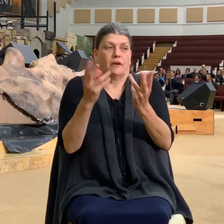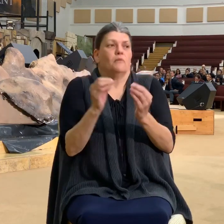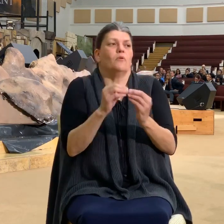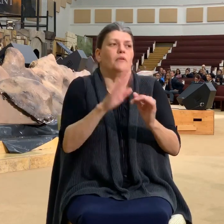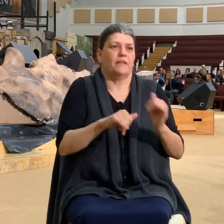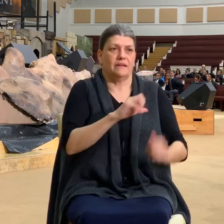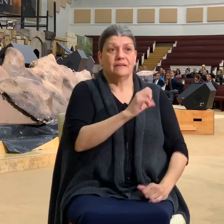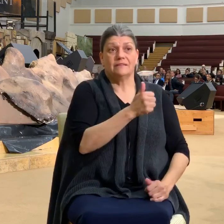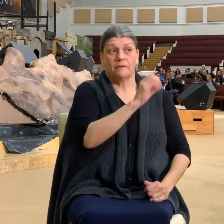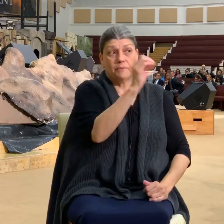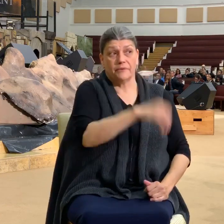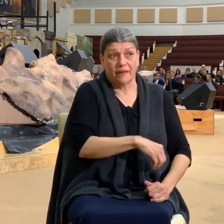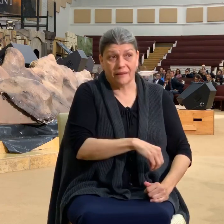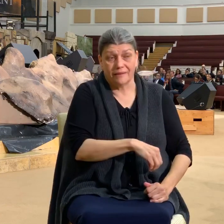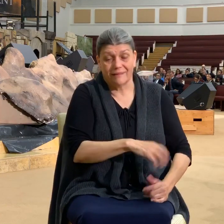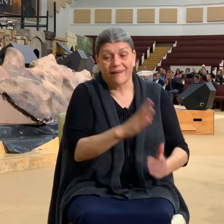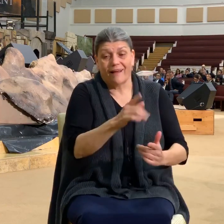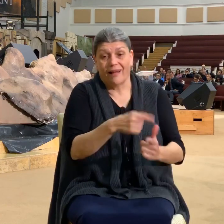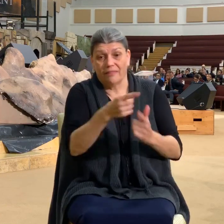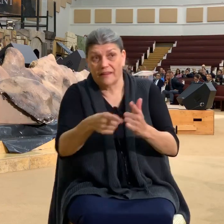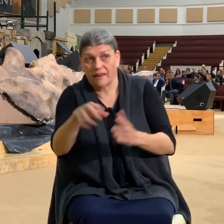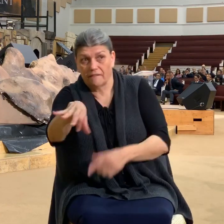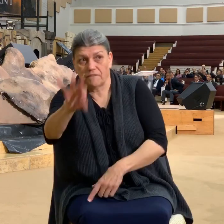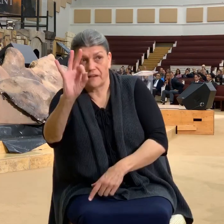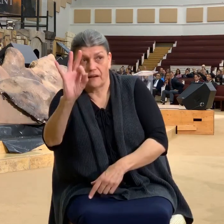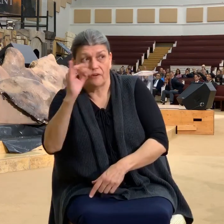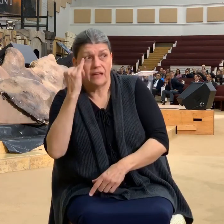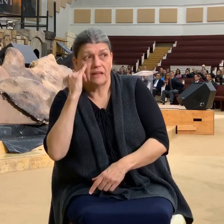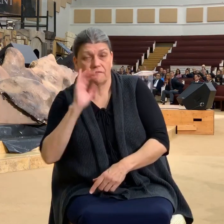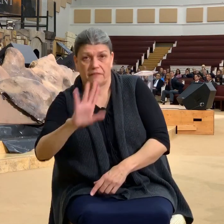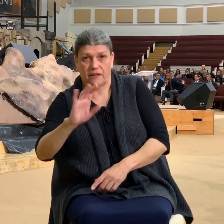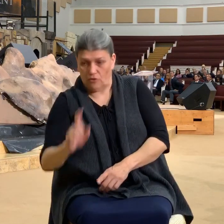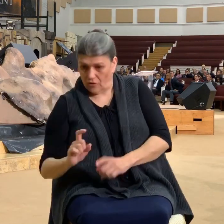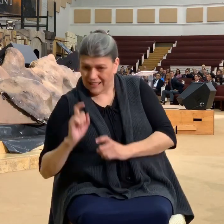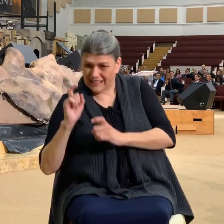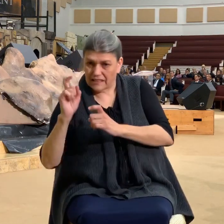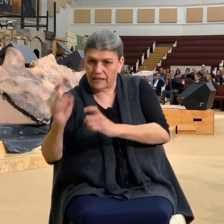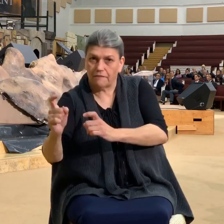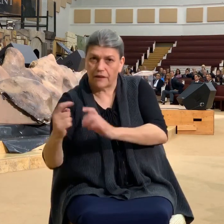that if their giving represented